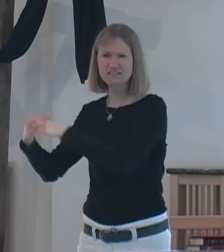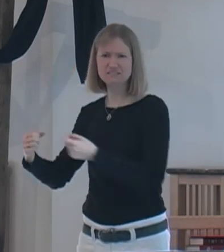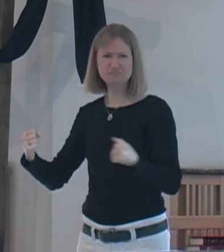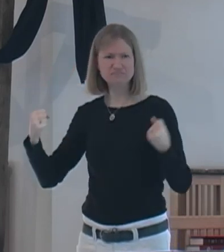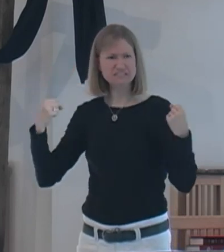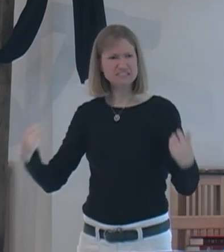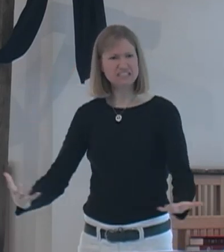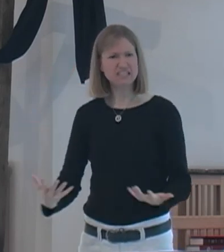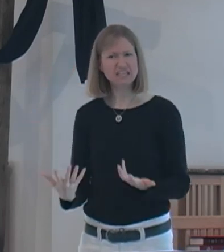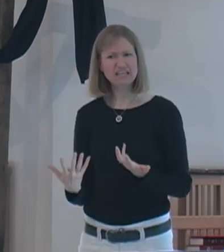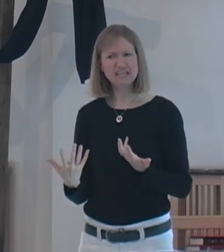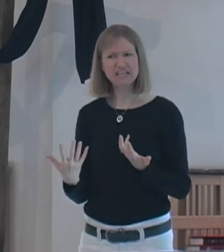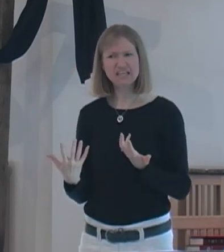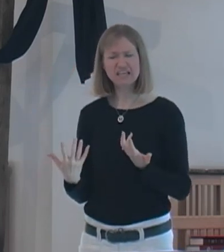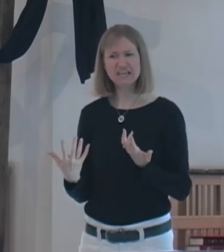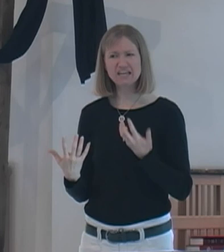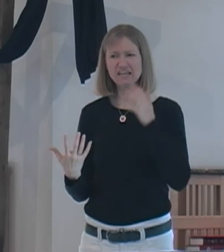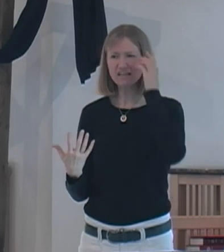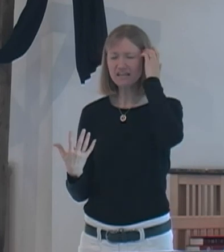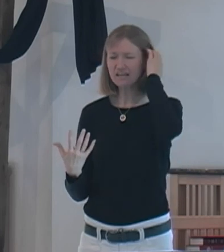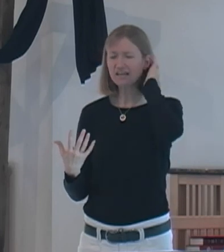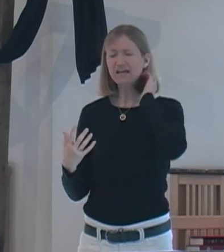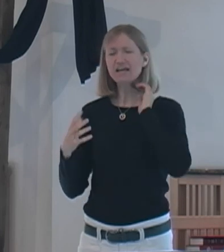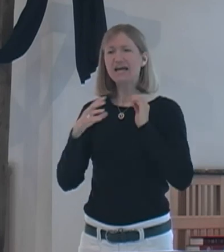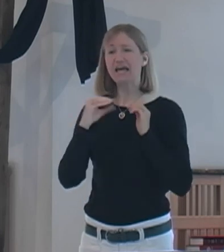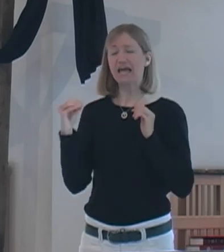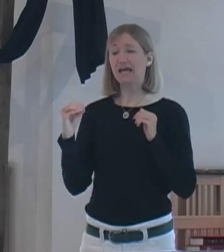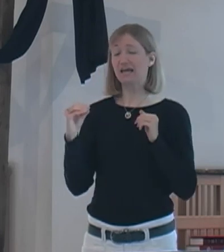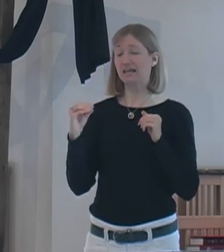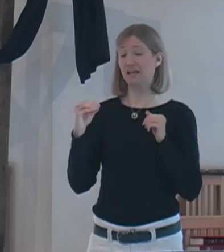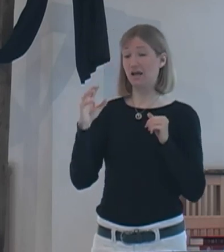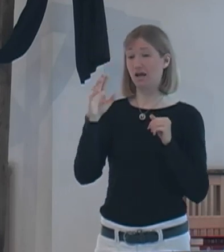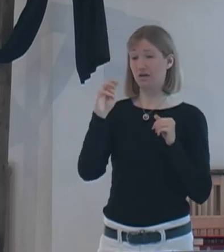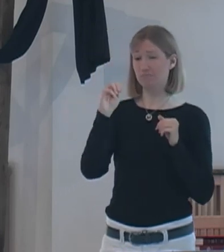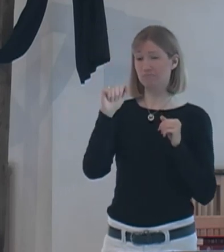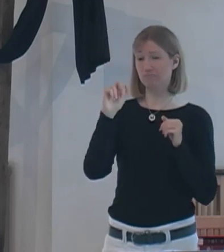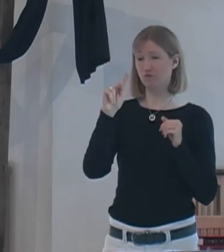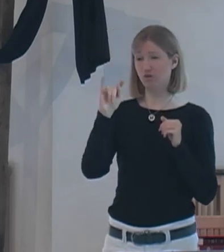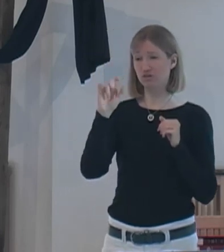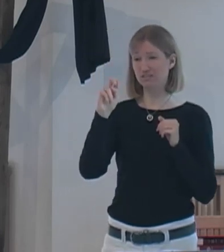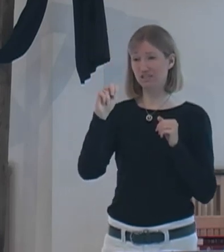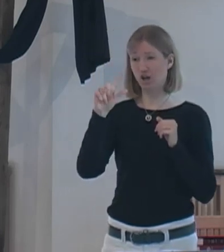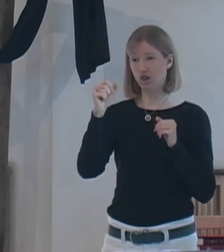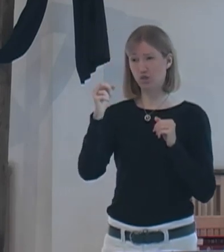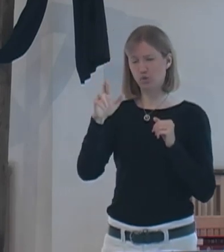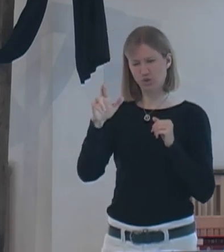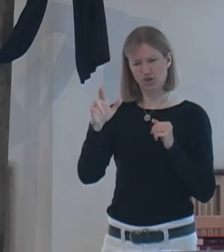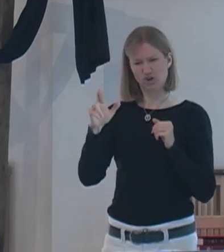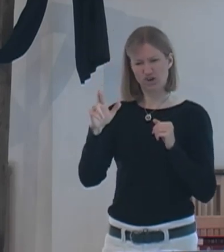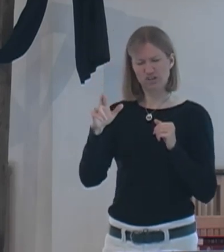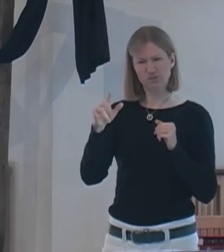And the zeal with which Martin Luther attacked the institutional church of his day for putting up such